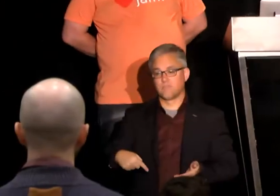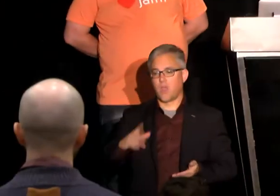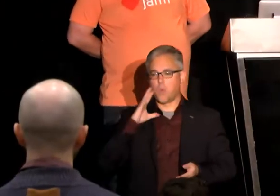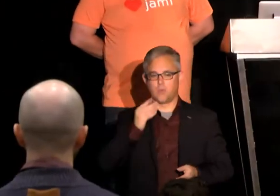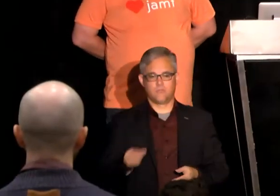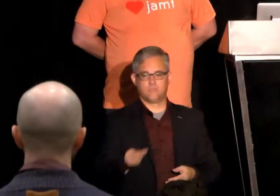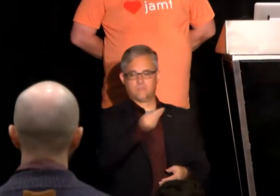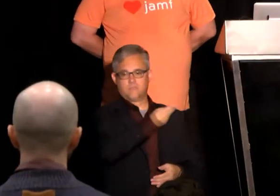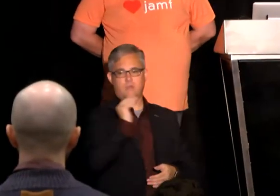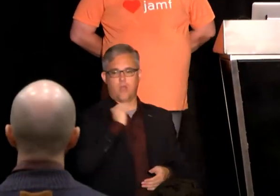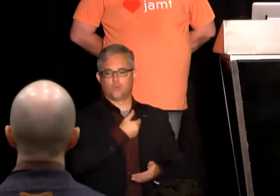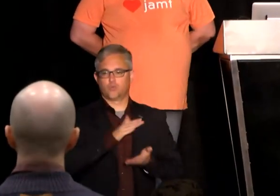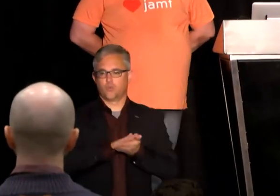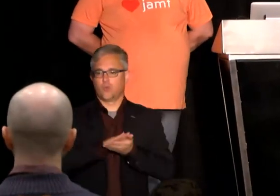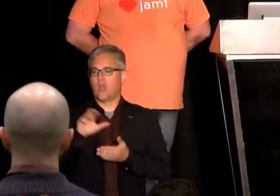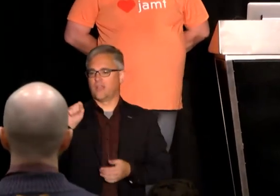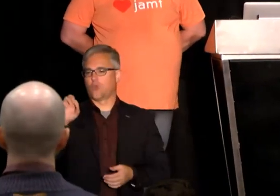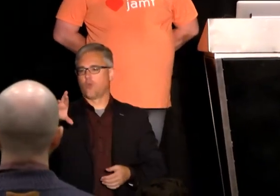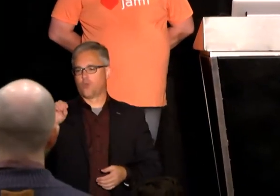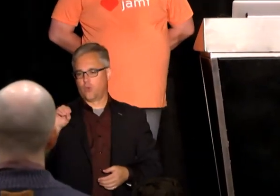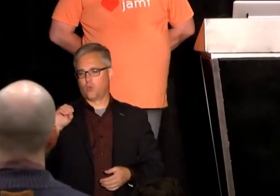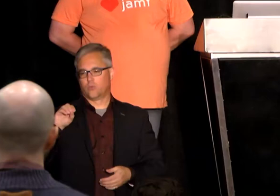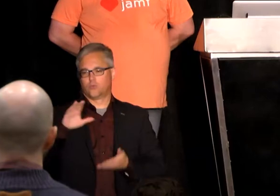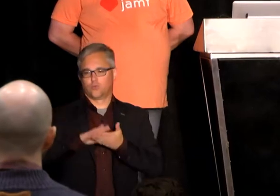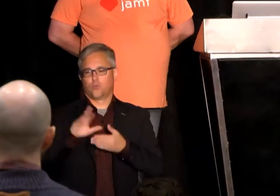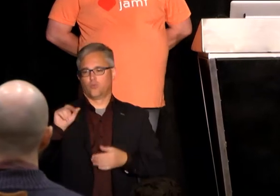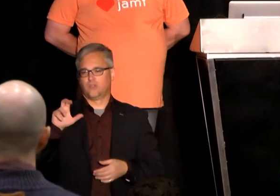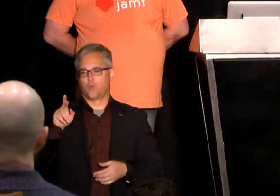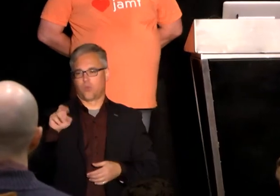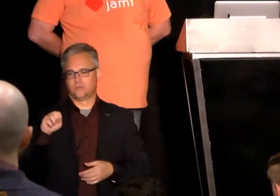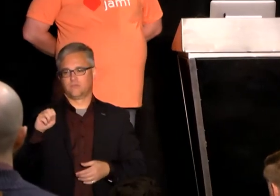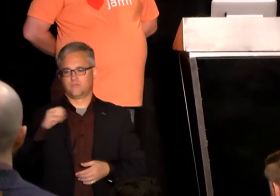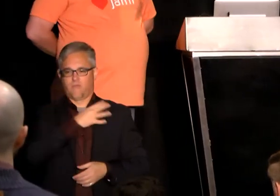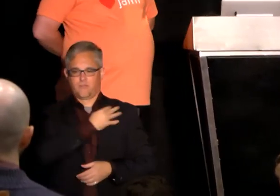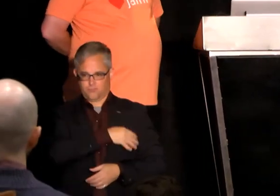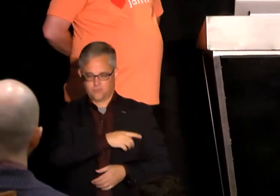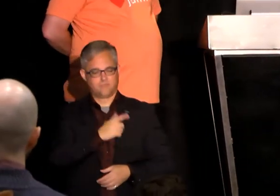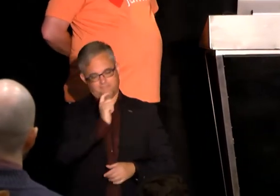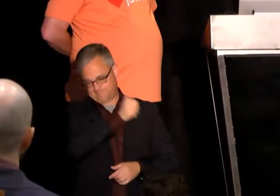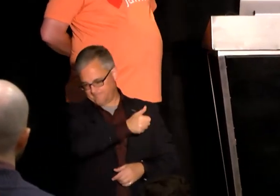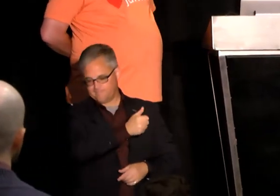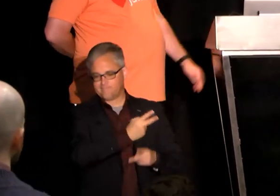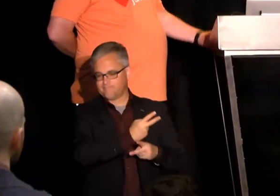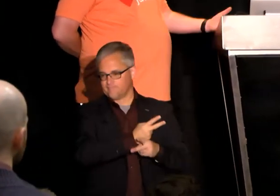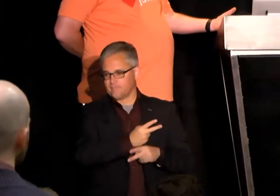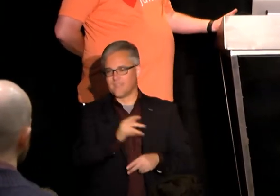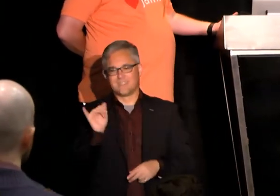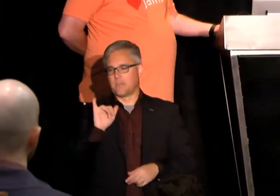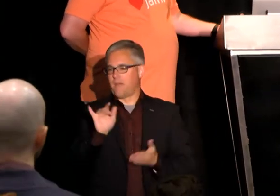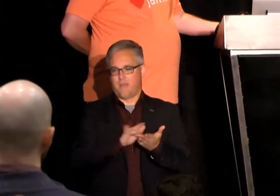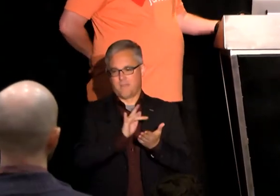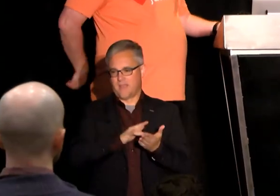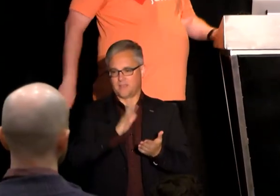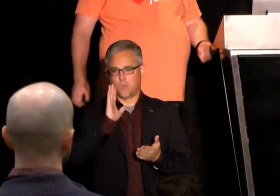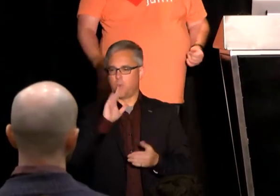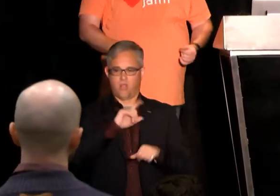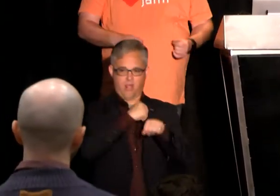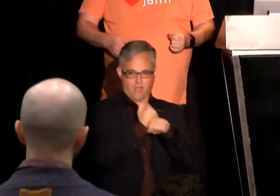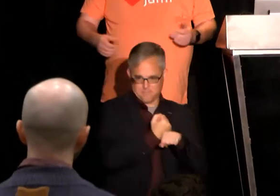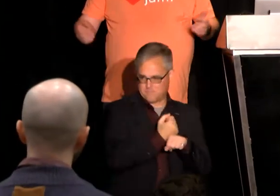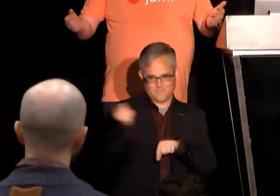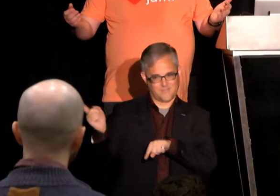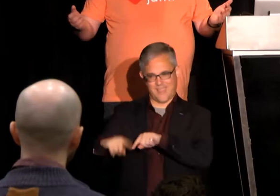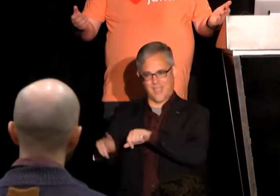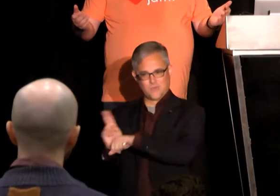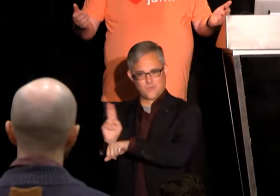to our school resource officer and let them handle it that way. iPads, we kind of do the same thing. We lock them down so